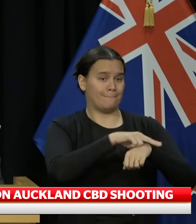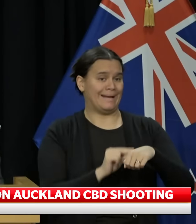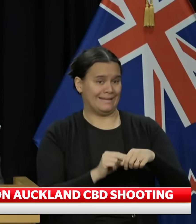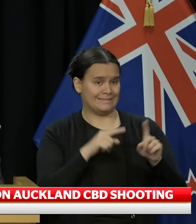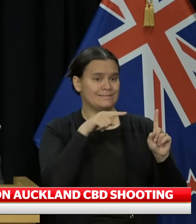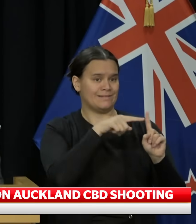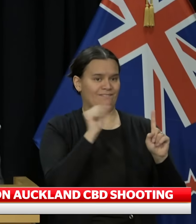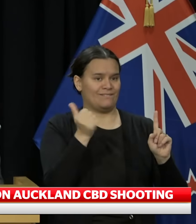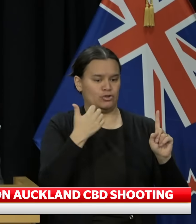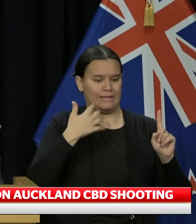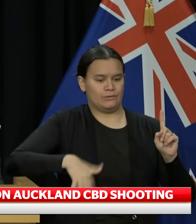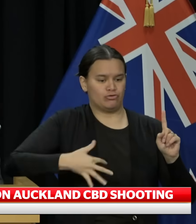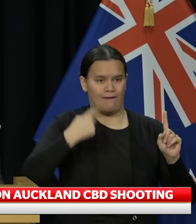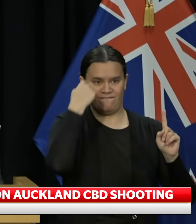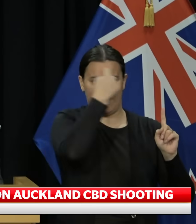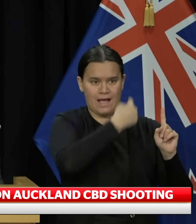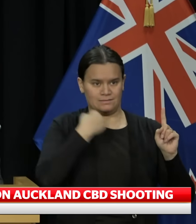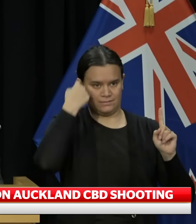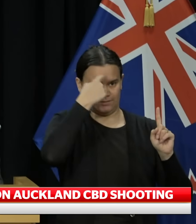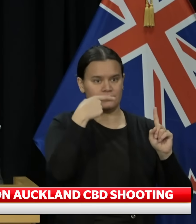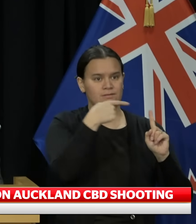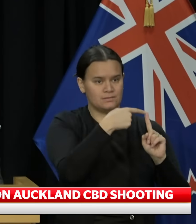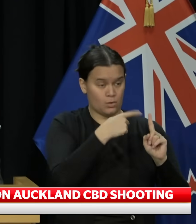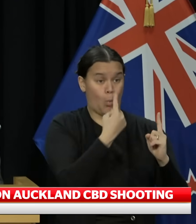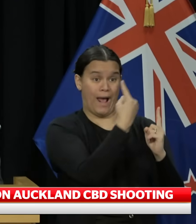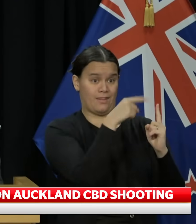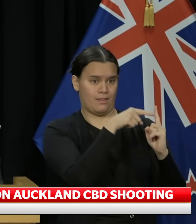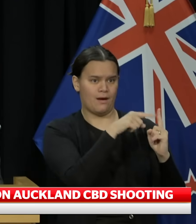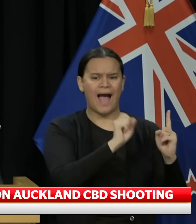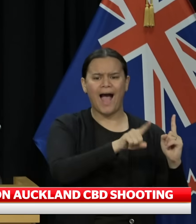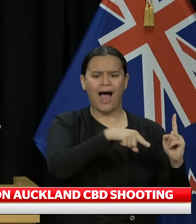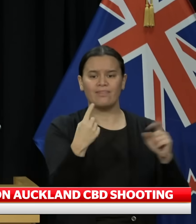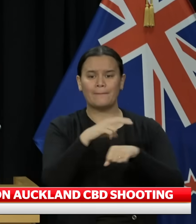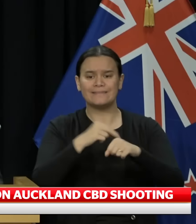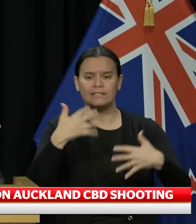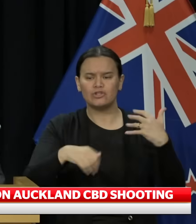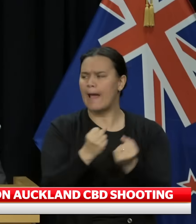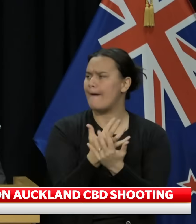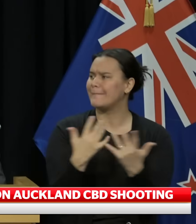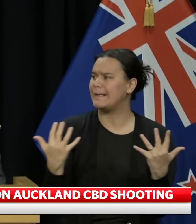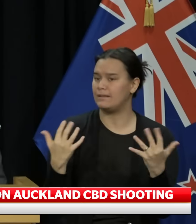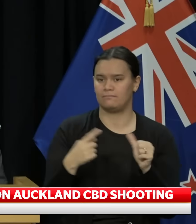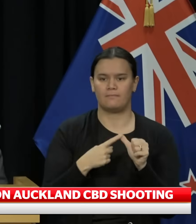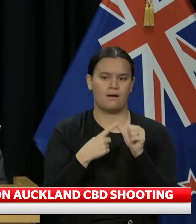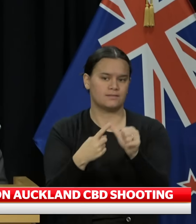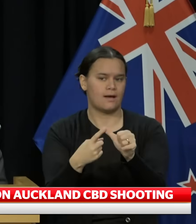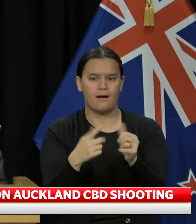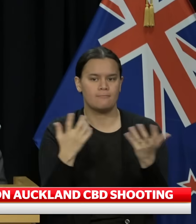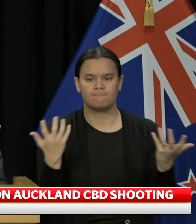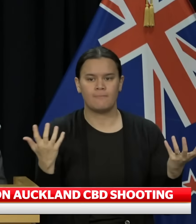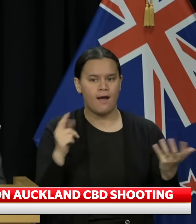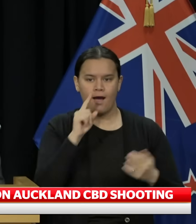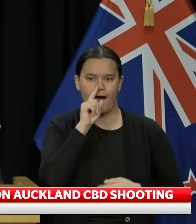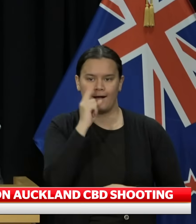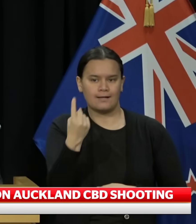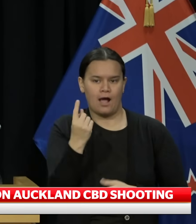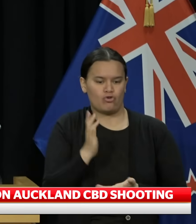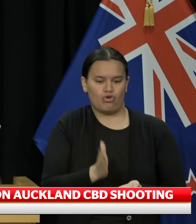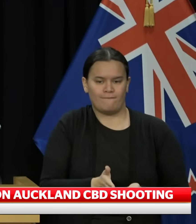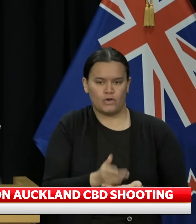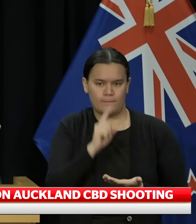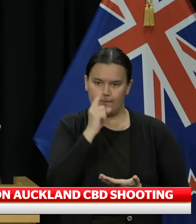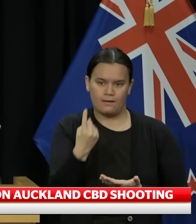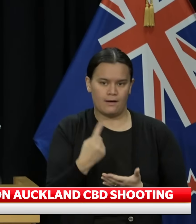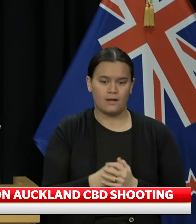how many of those 6 are injured police officers? Not that I don't have any confirmed information that I can share on that. The Police